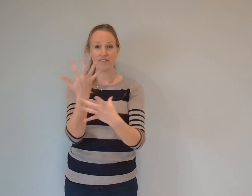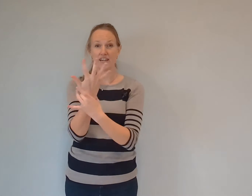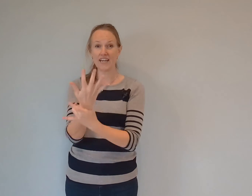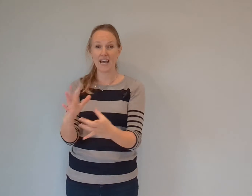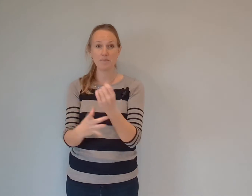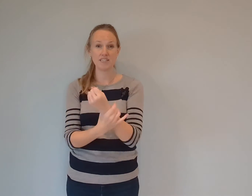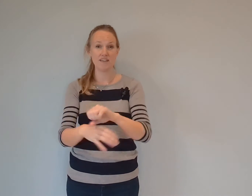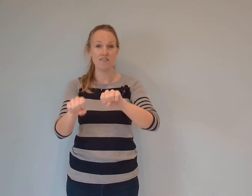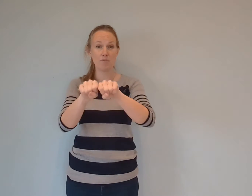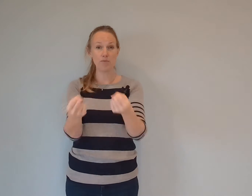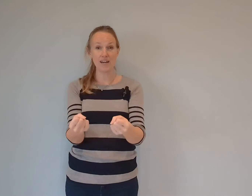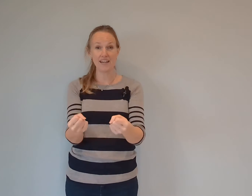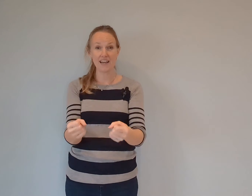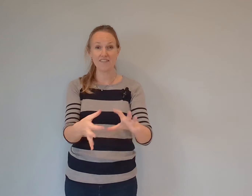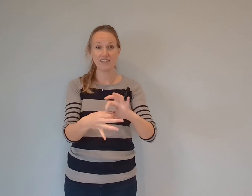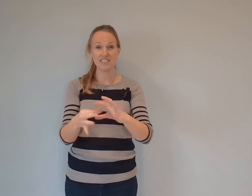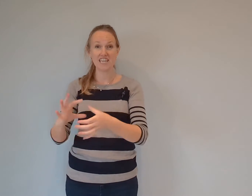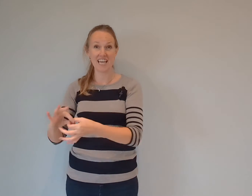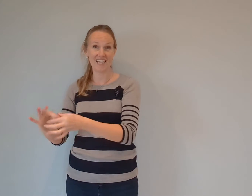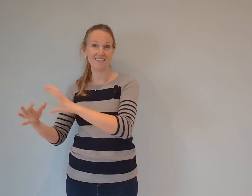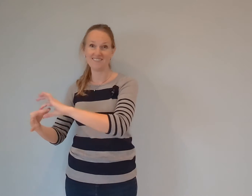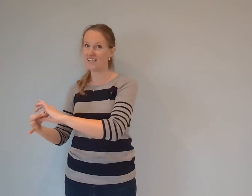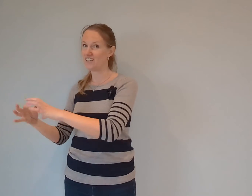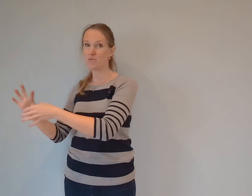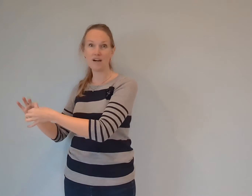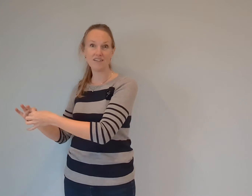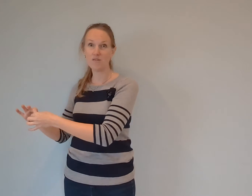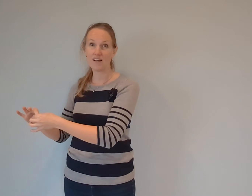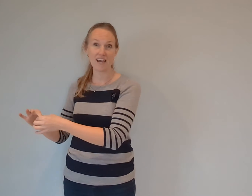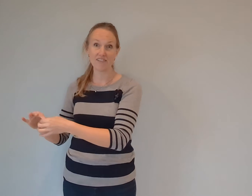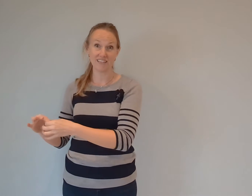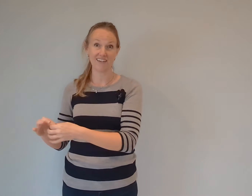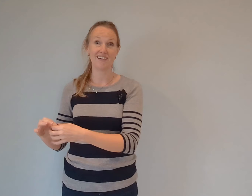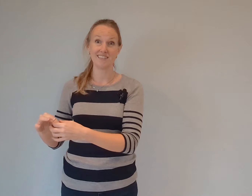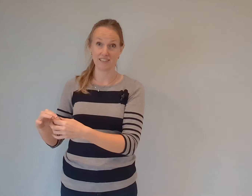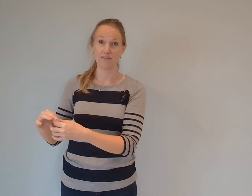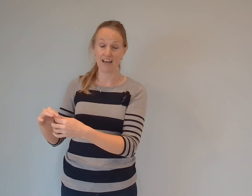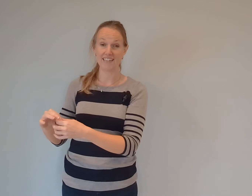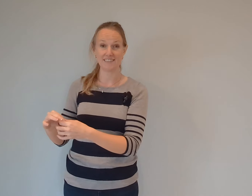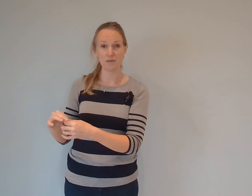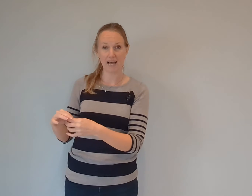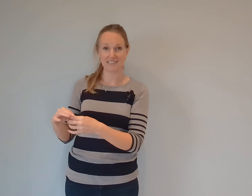every captive, break every chain. Yeah, you probably don't want every in there because it's a fast little